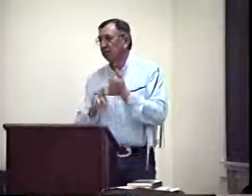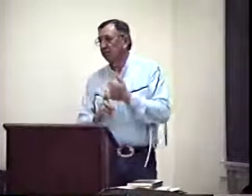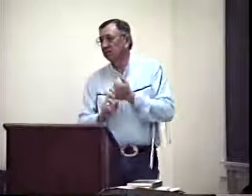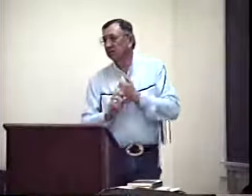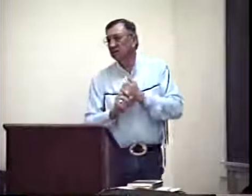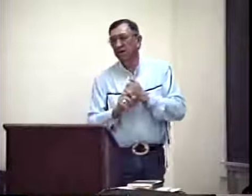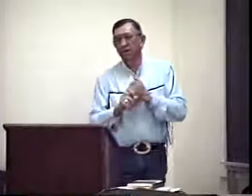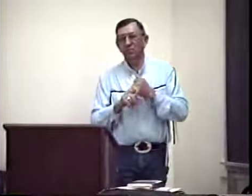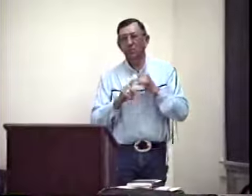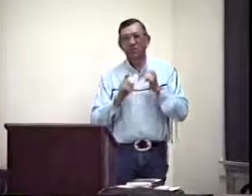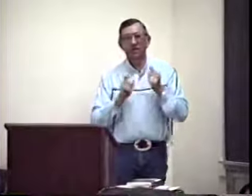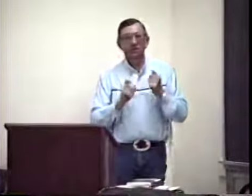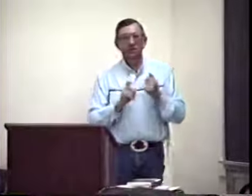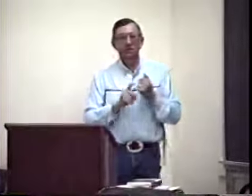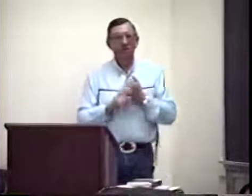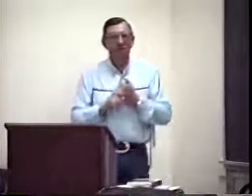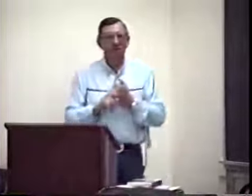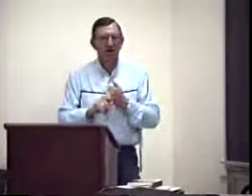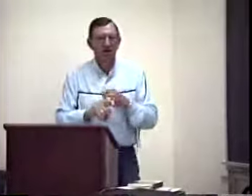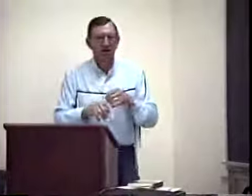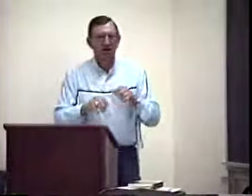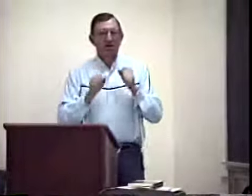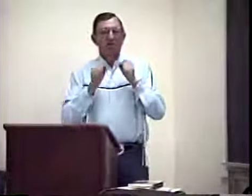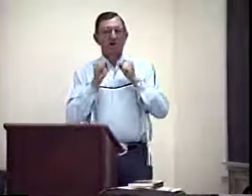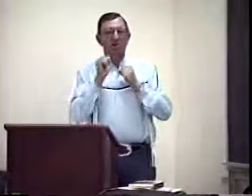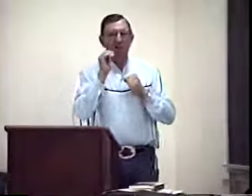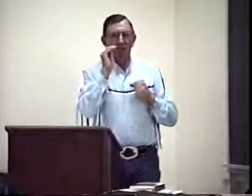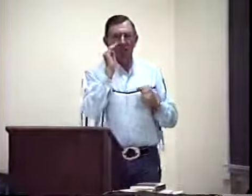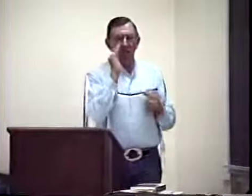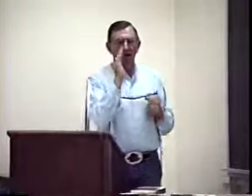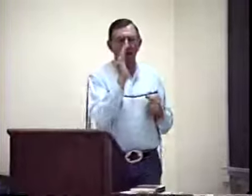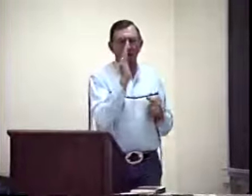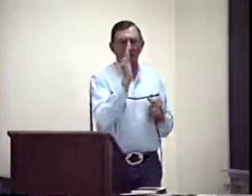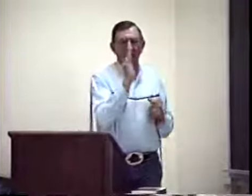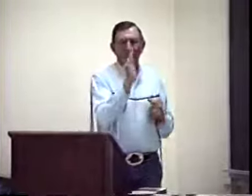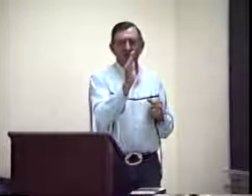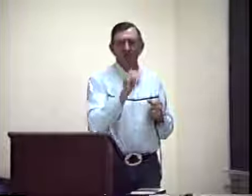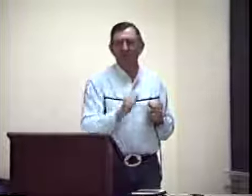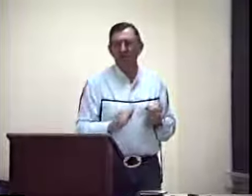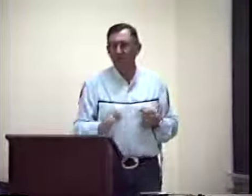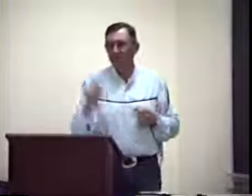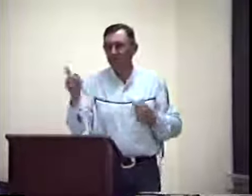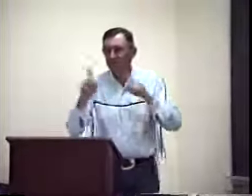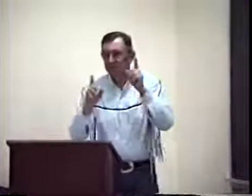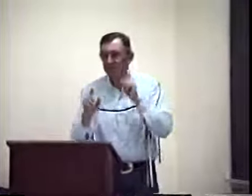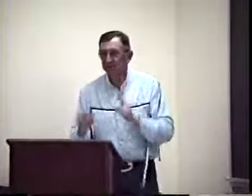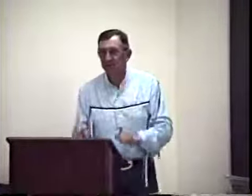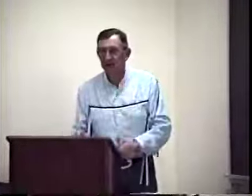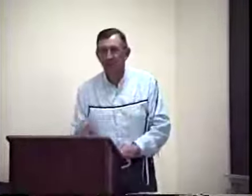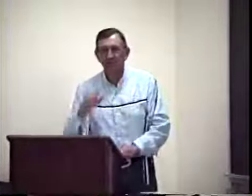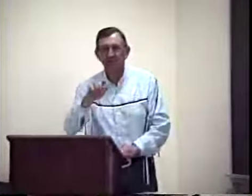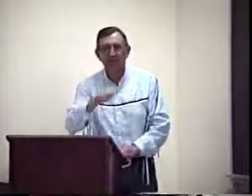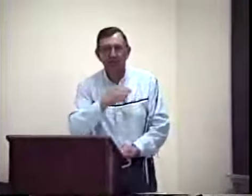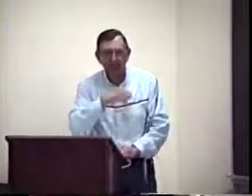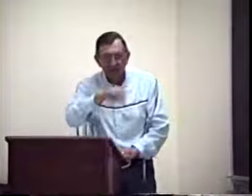that you can go ahead and be able to get your story across, we may be able to make it clarified to the individuals that are sitting out there so that